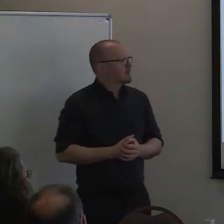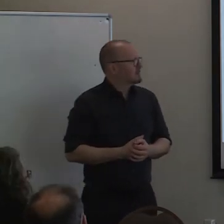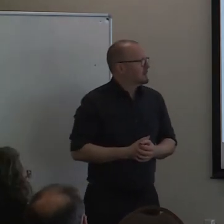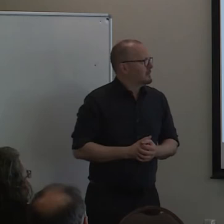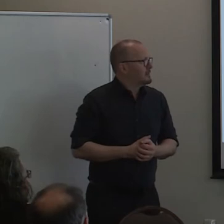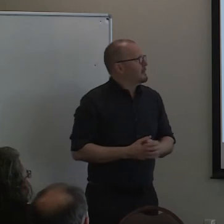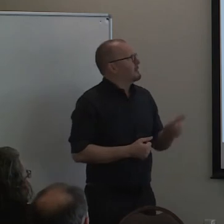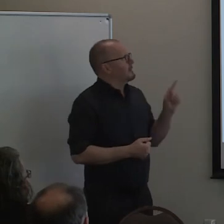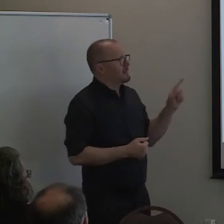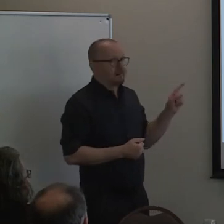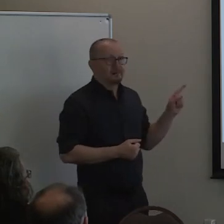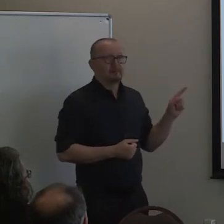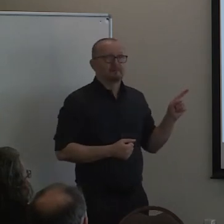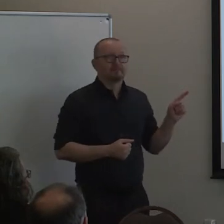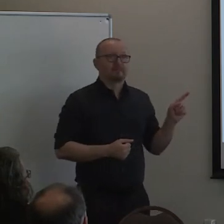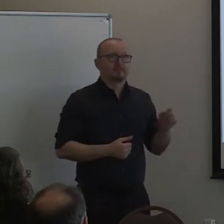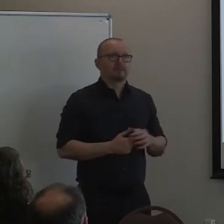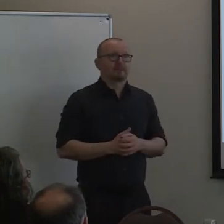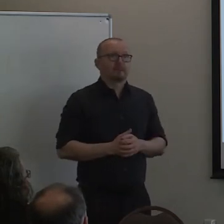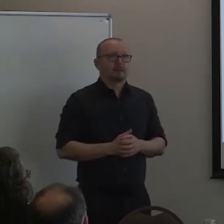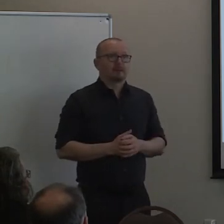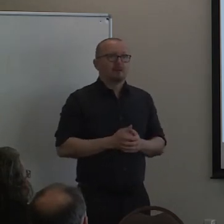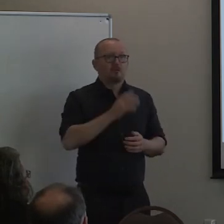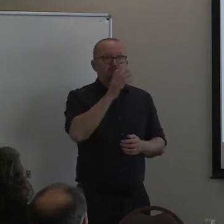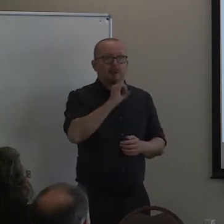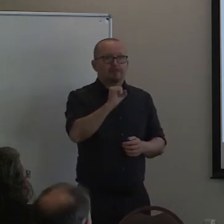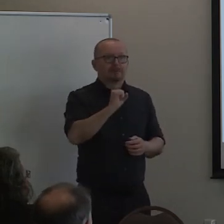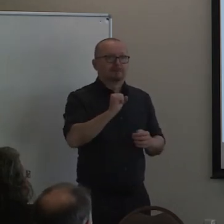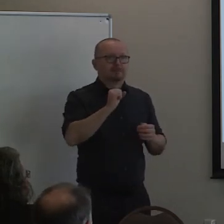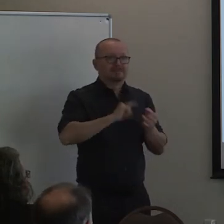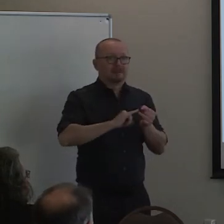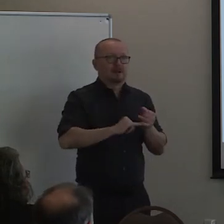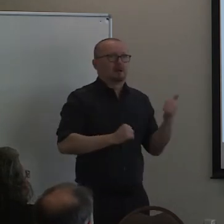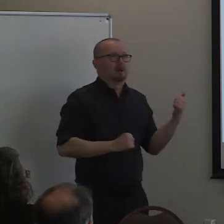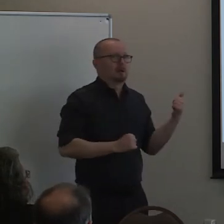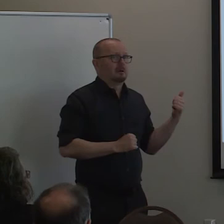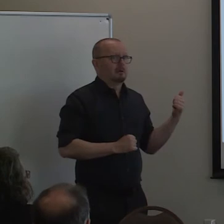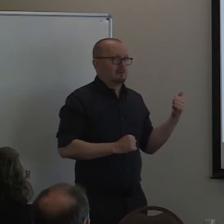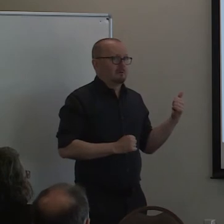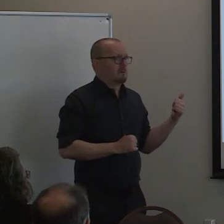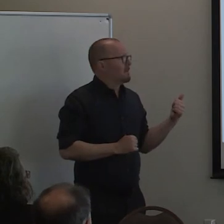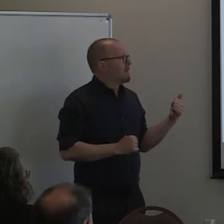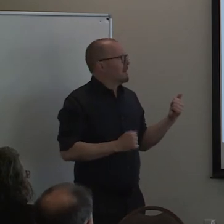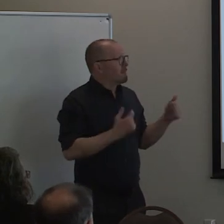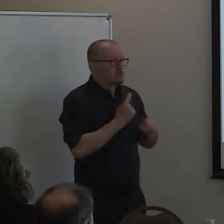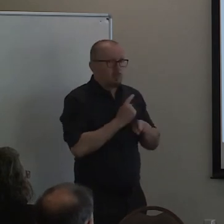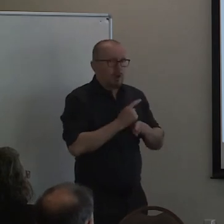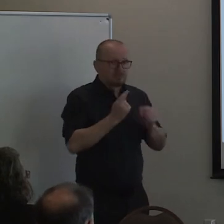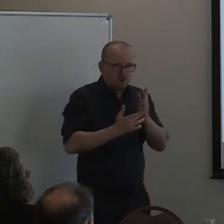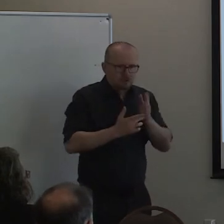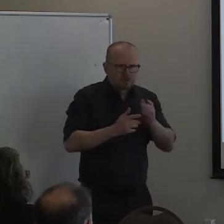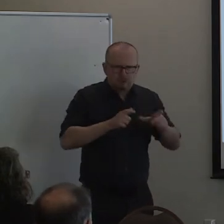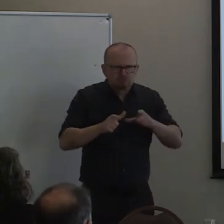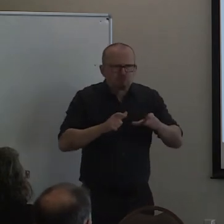This is a Republican senator. You know, so are these platforms instruments of freedom or of control? Are they some kind of ideological